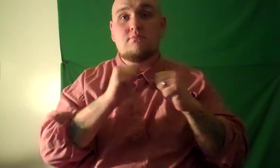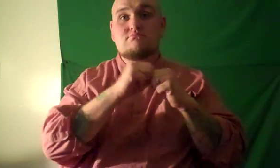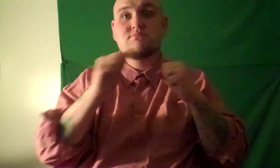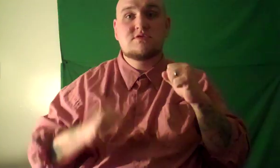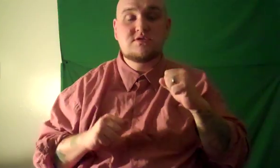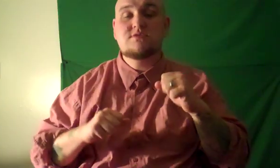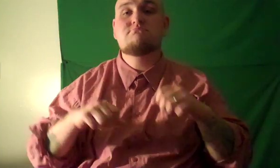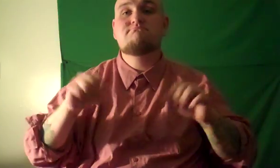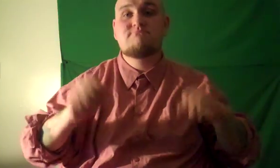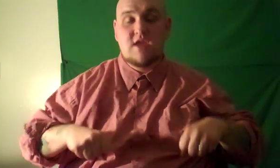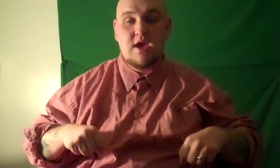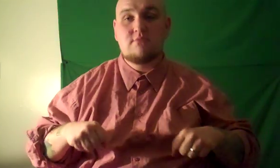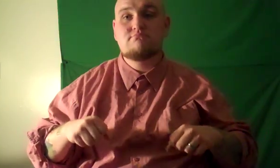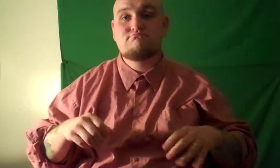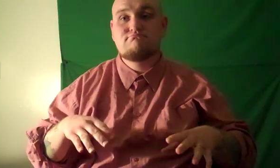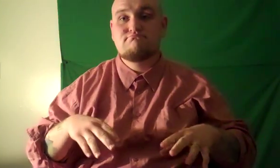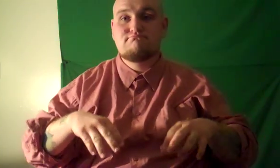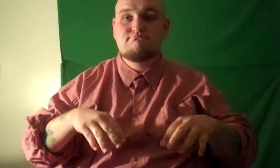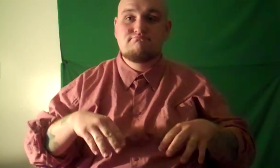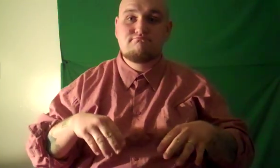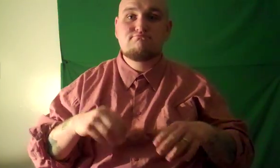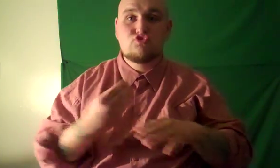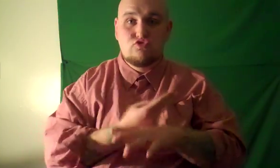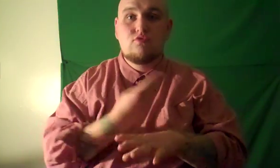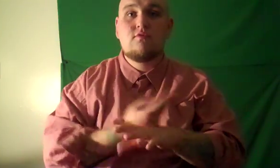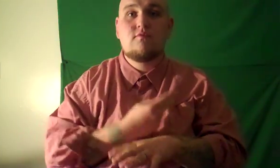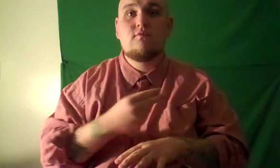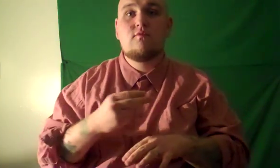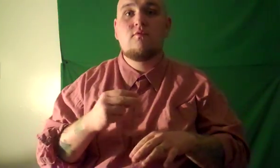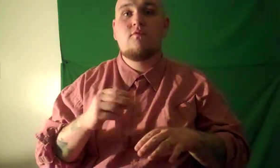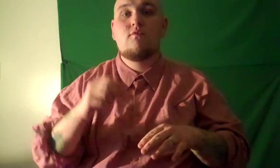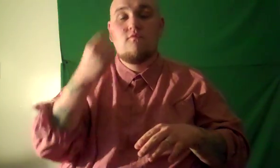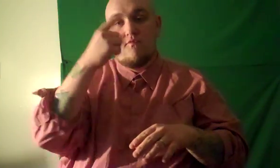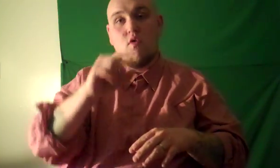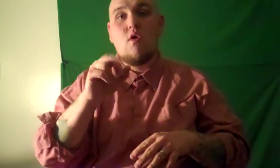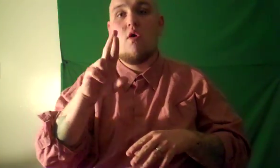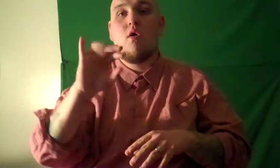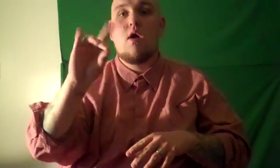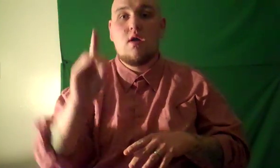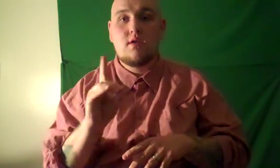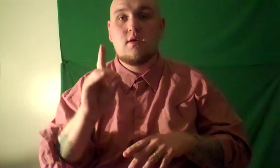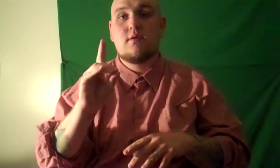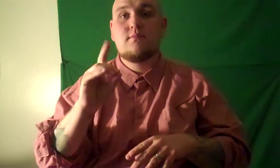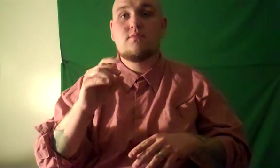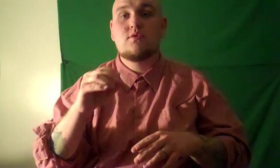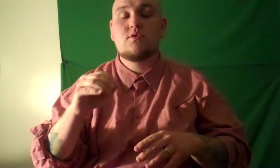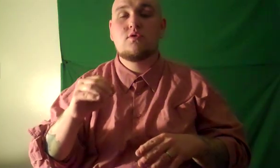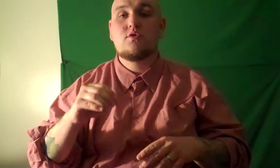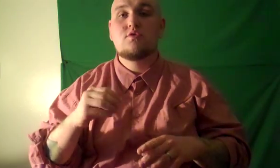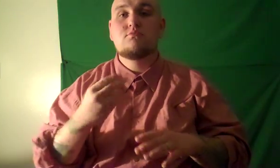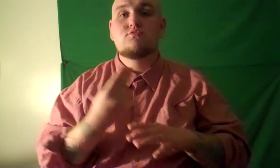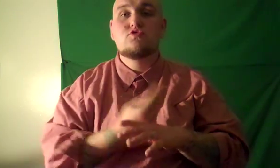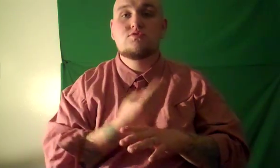from RID using any of the older certifications or using the new NIC